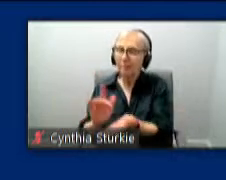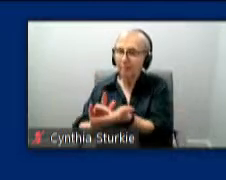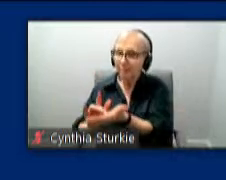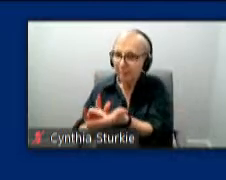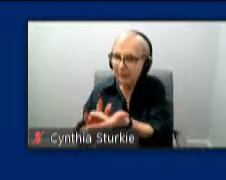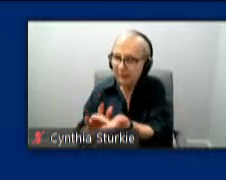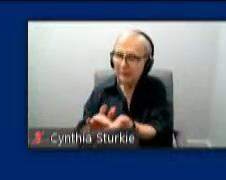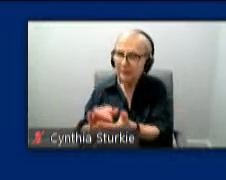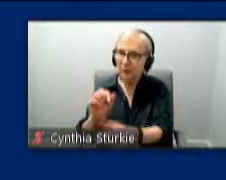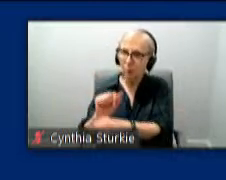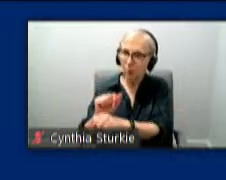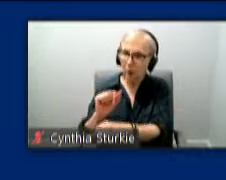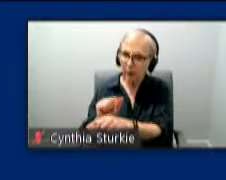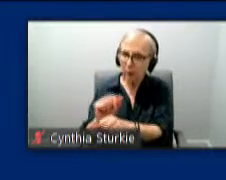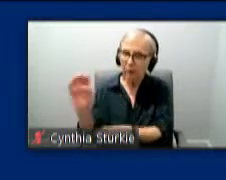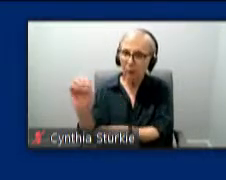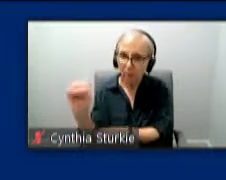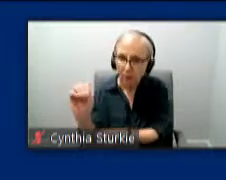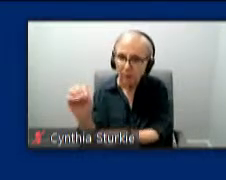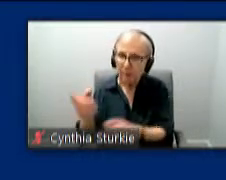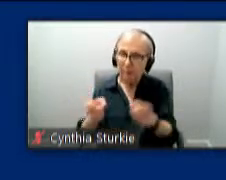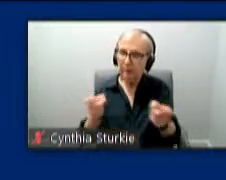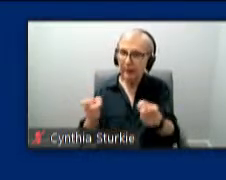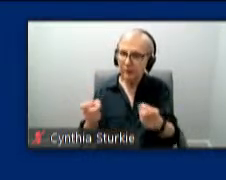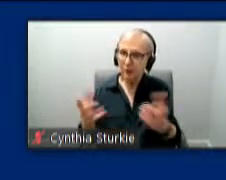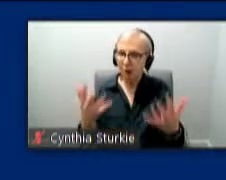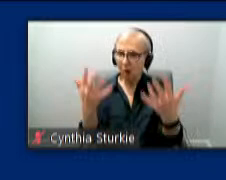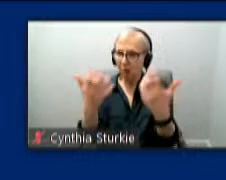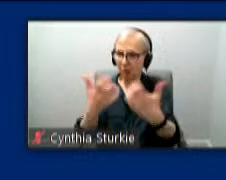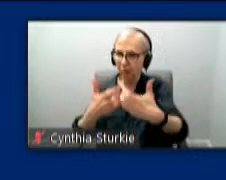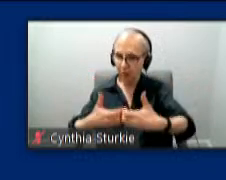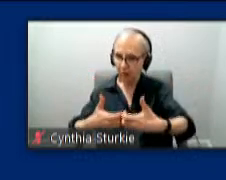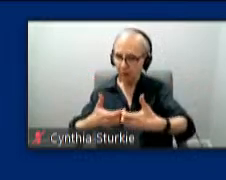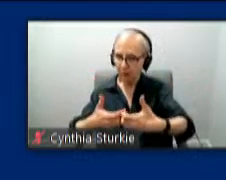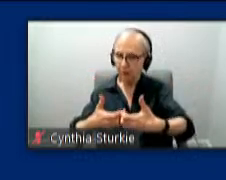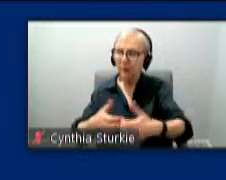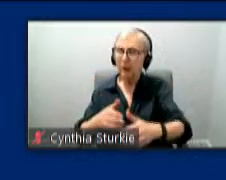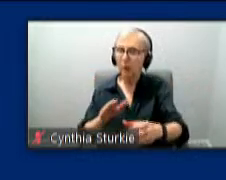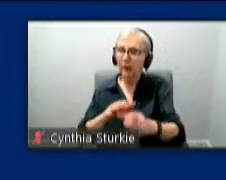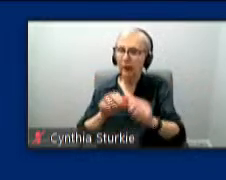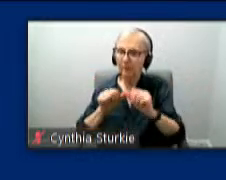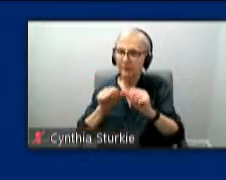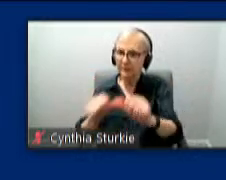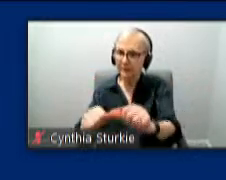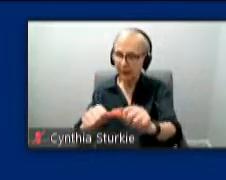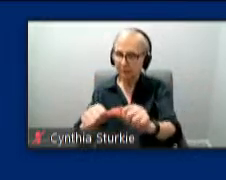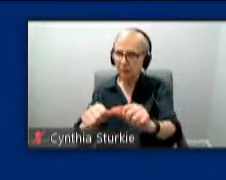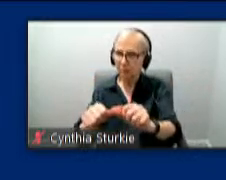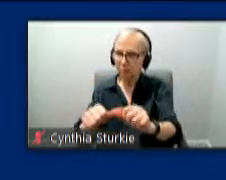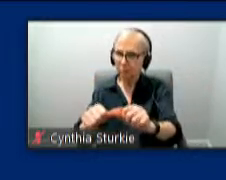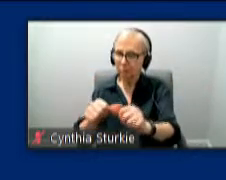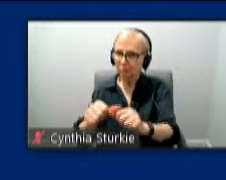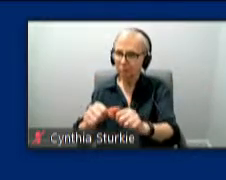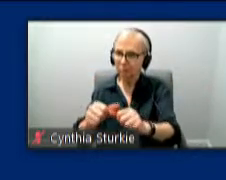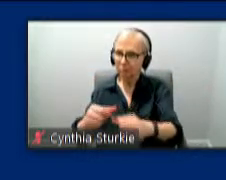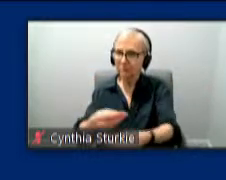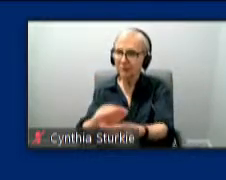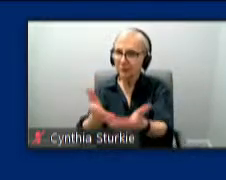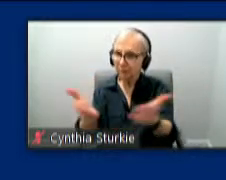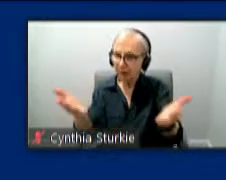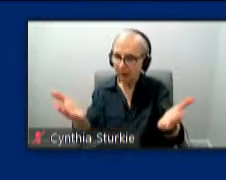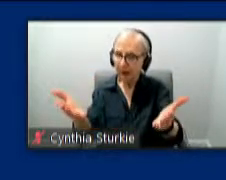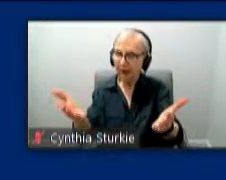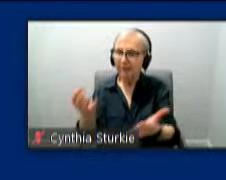our emergency management system and our emergency management partners to make sure that we have a stable stockpile that we need of